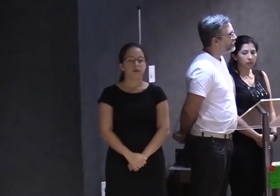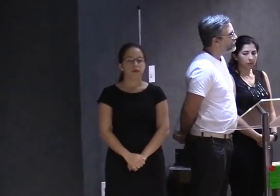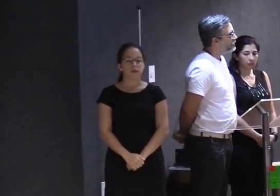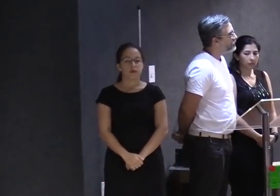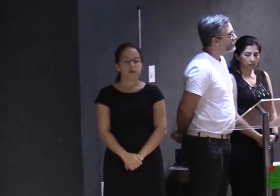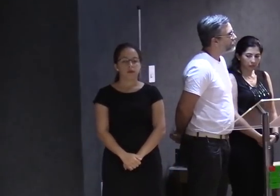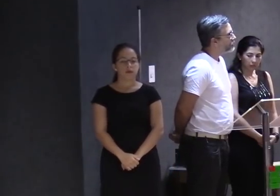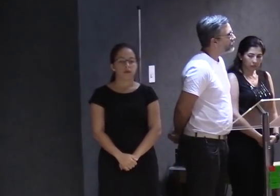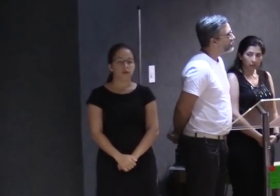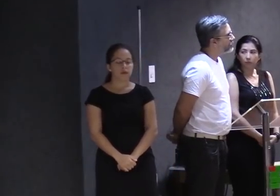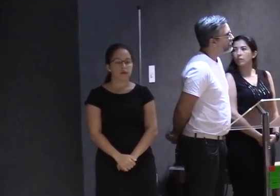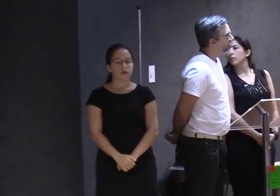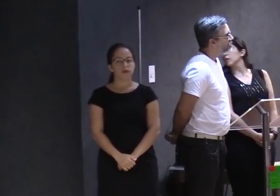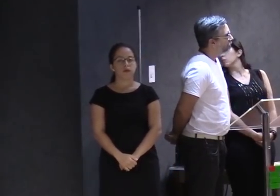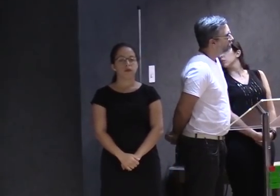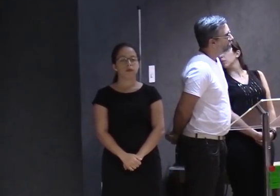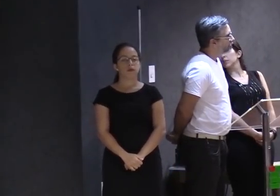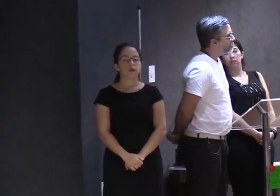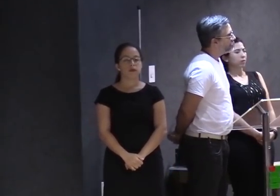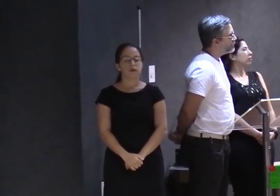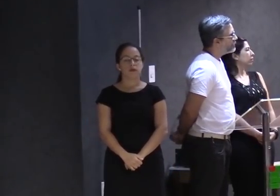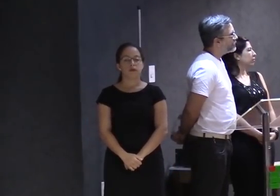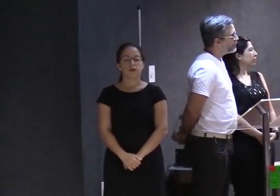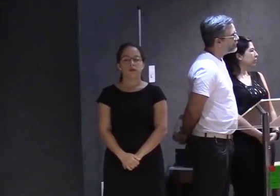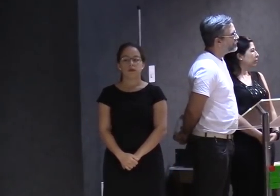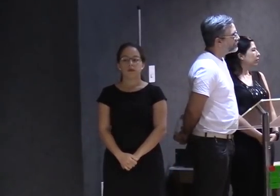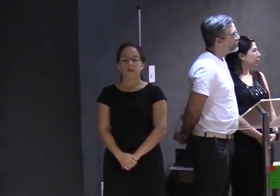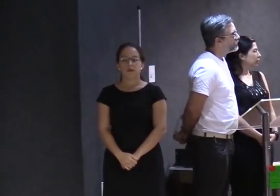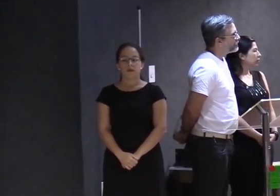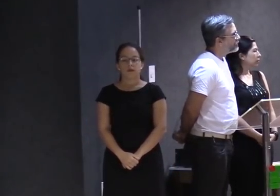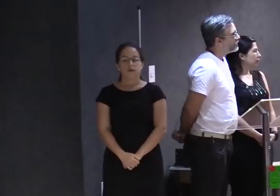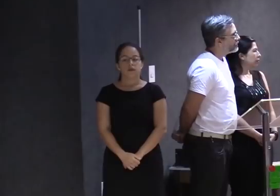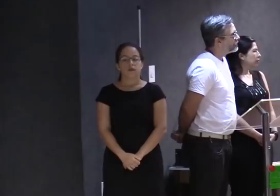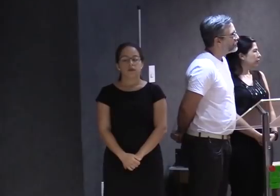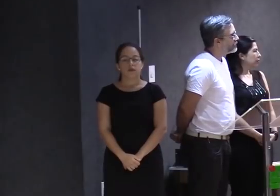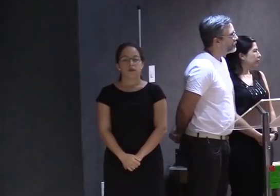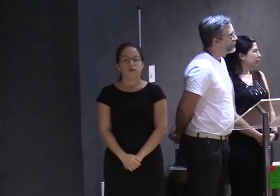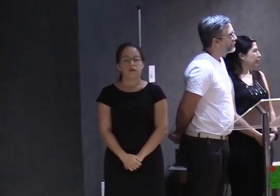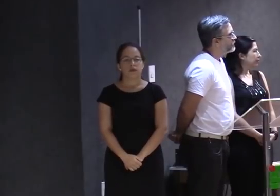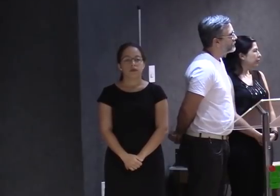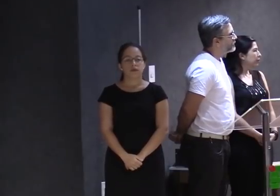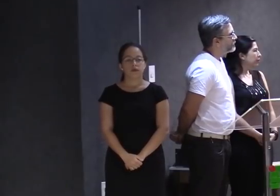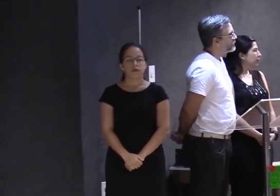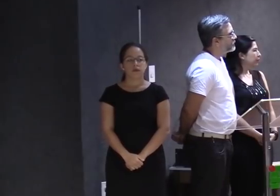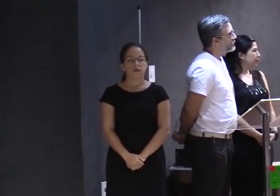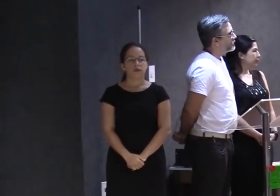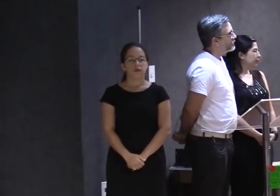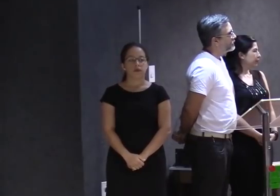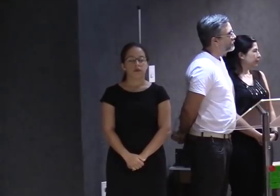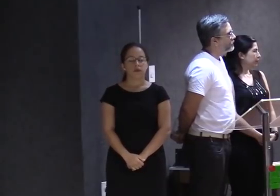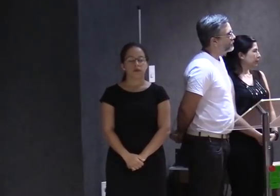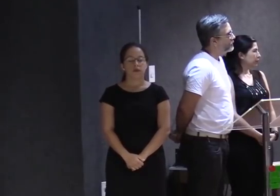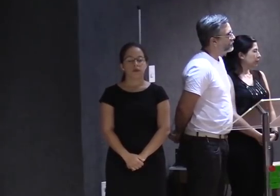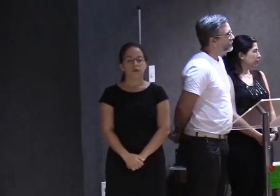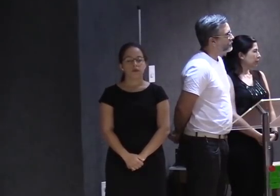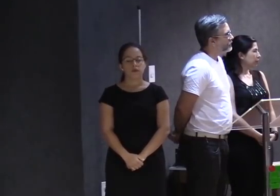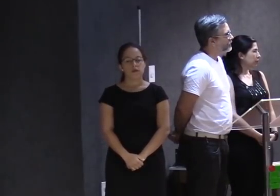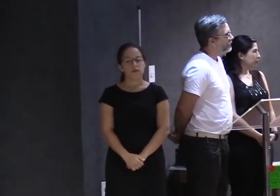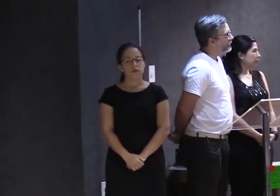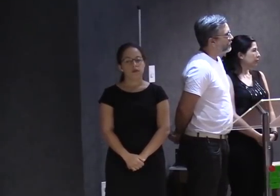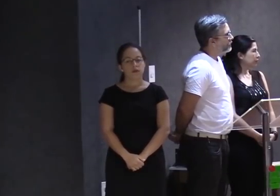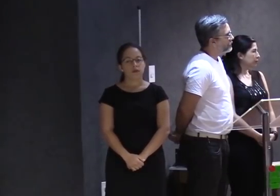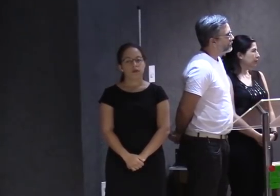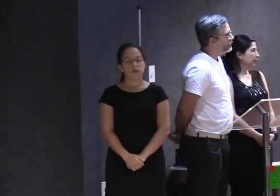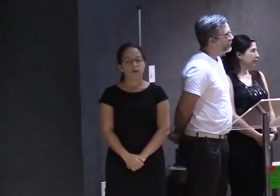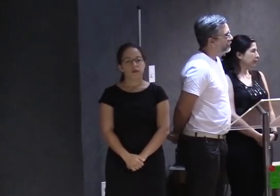para ferramentas digitais e com as expectativas e objetivos. So we don't have time to go